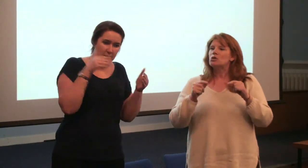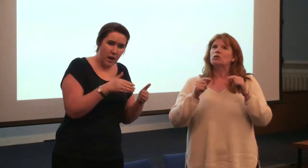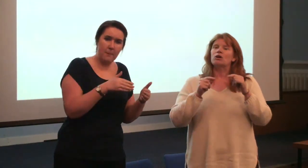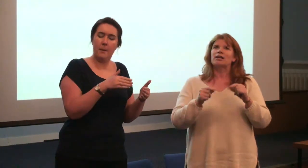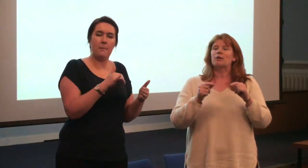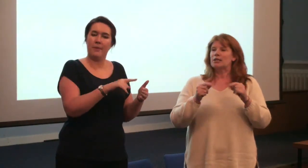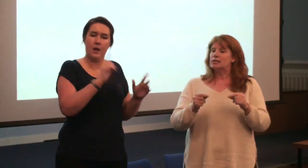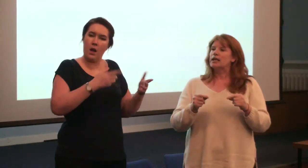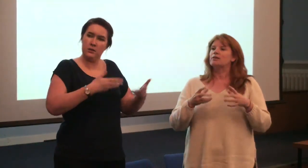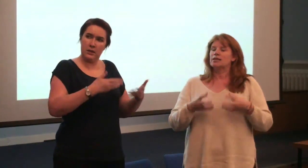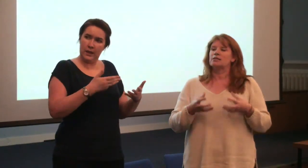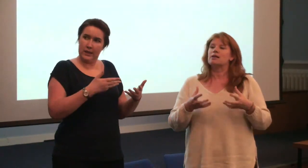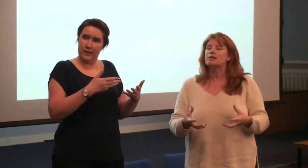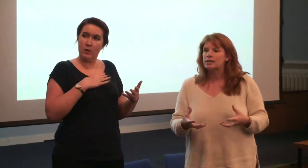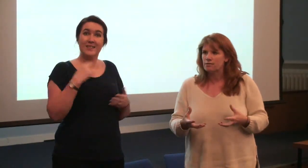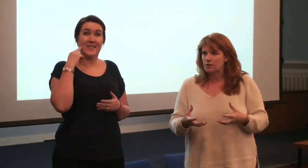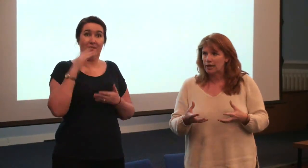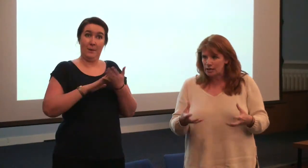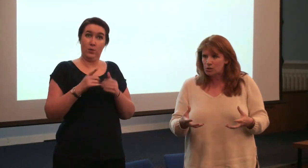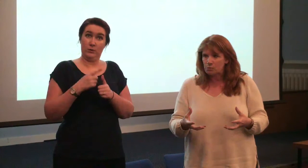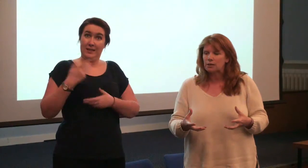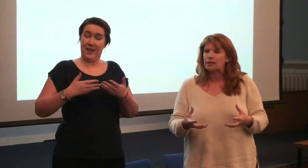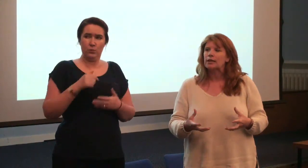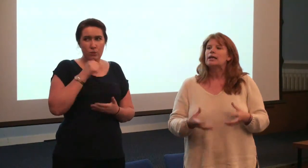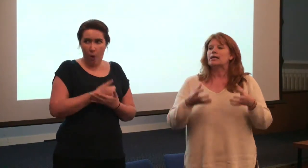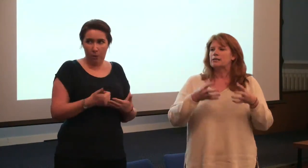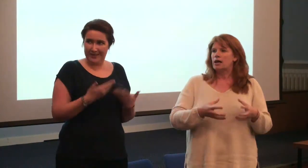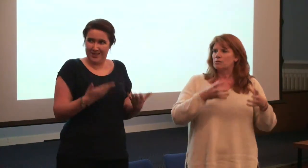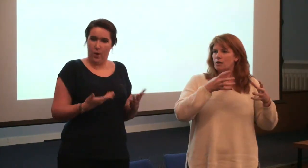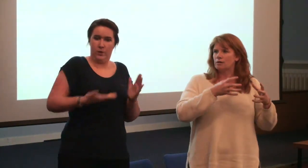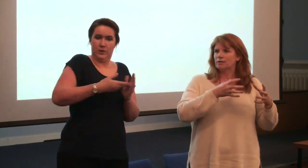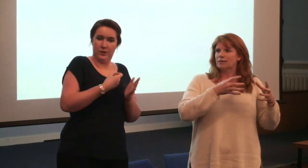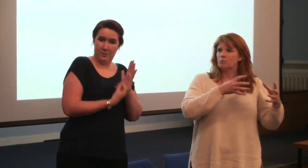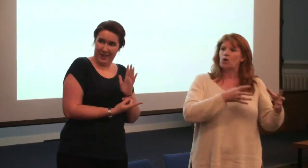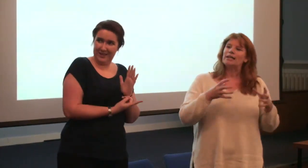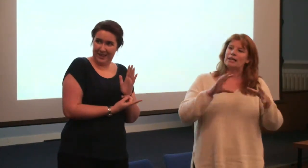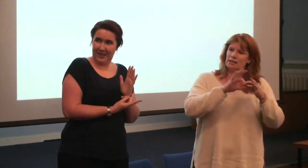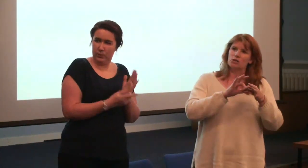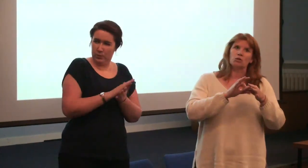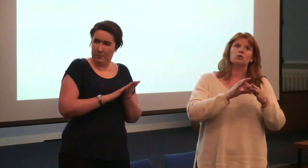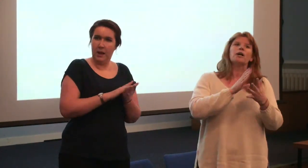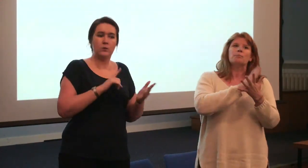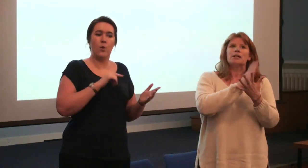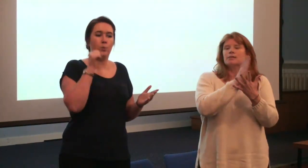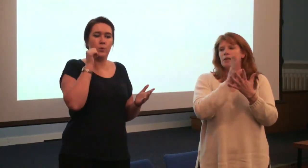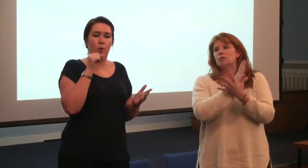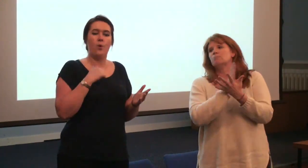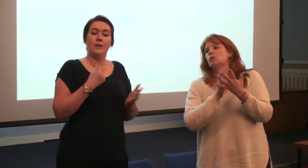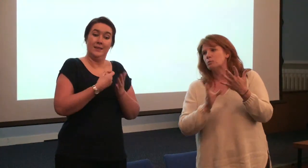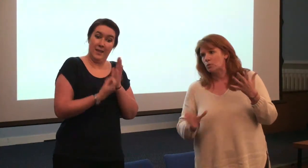no longer now an indicator necessarily of the language ability. It's now more connected to being disabled in multiple